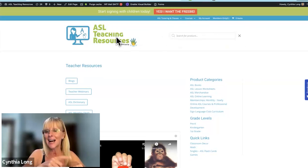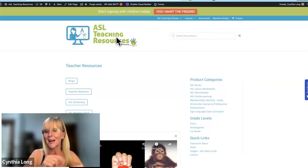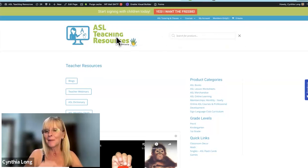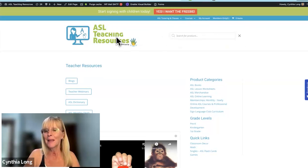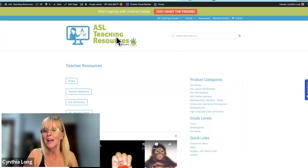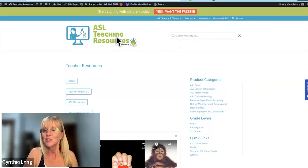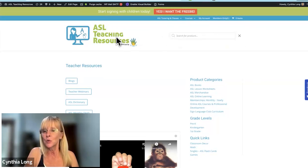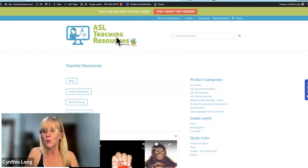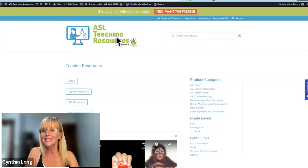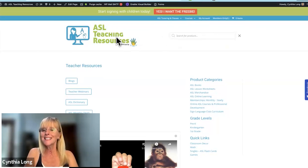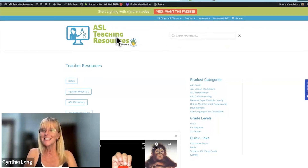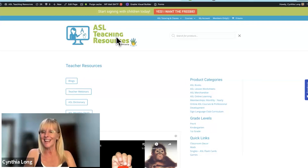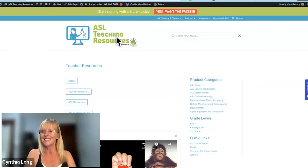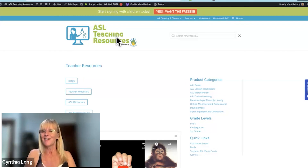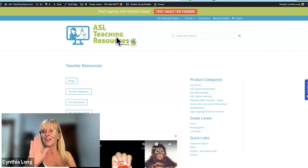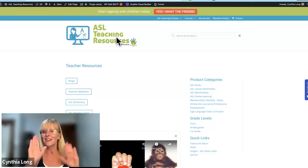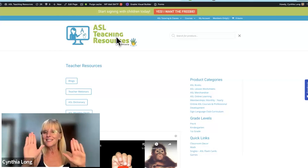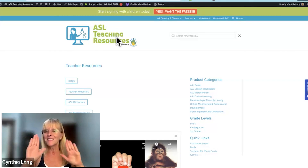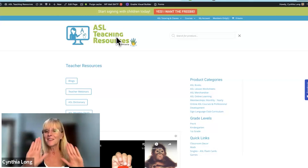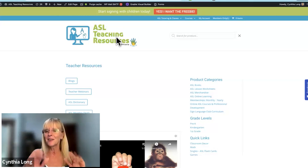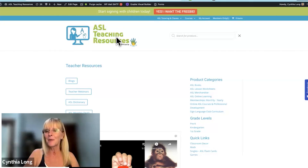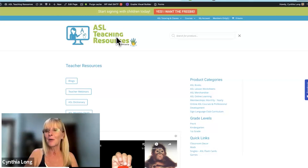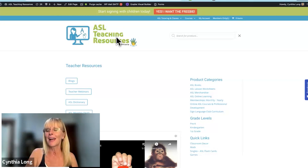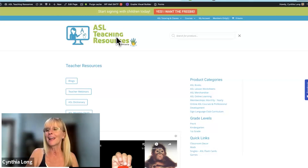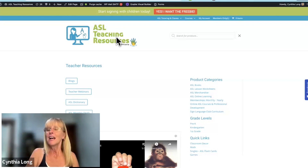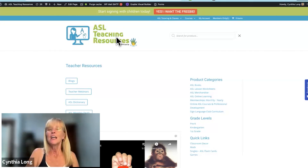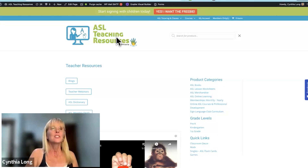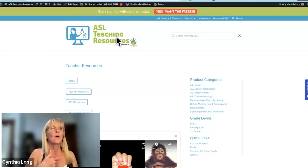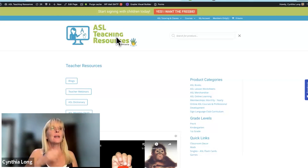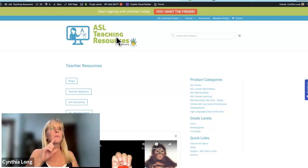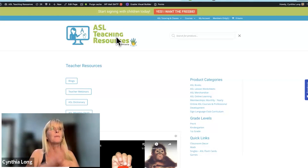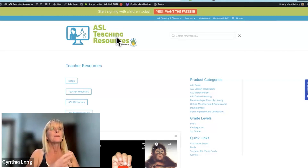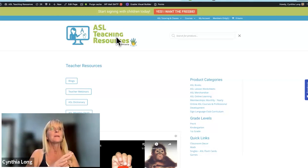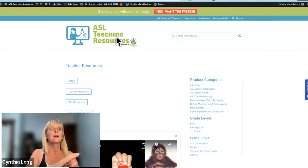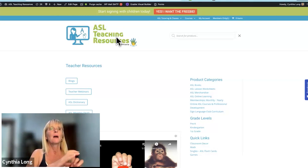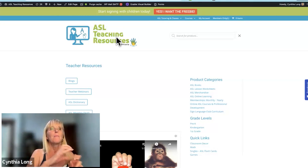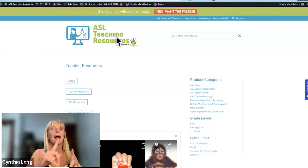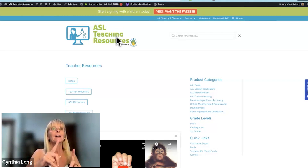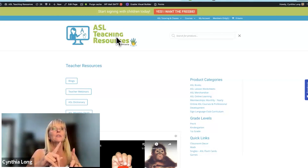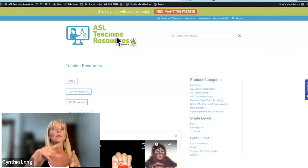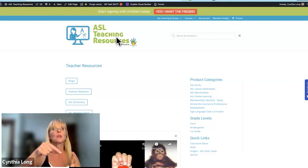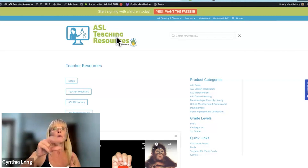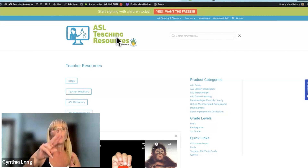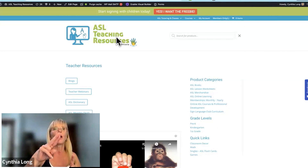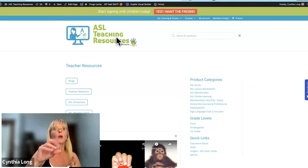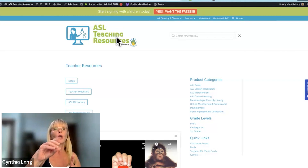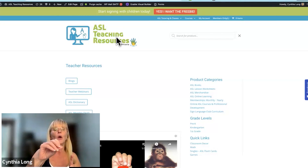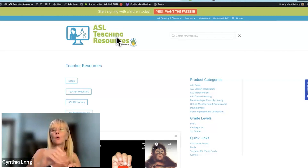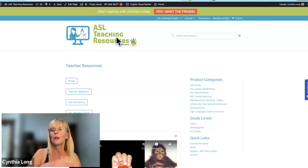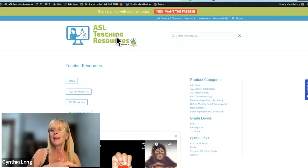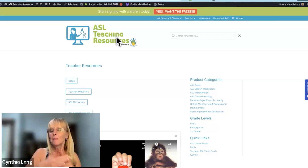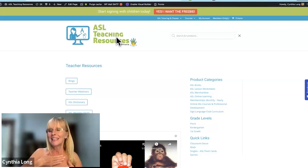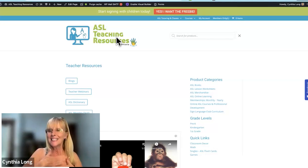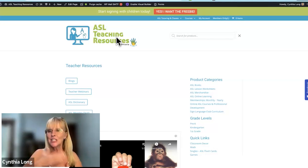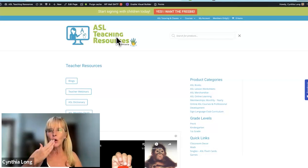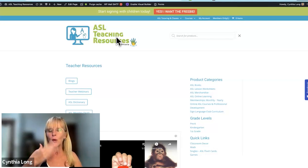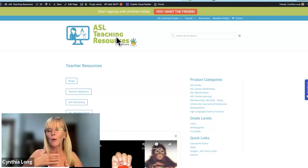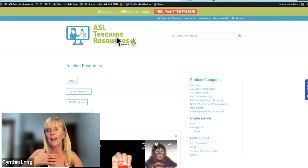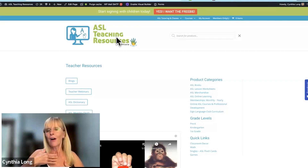time. Sword of Success. Awesome. Okay. So as promised, let me come back to the QR code. Please know that we